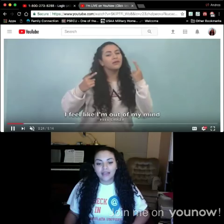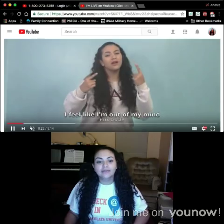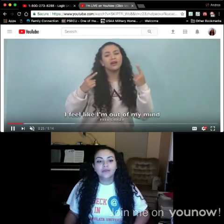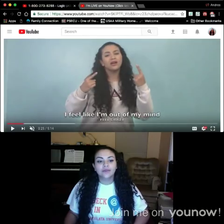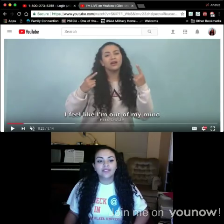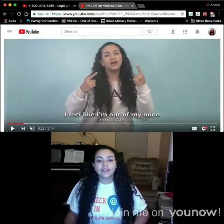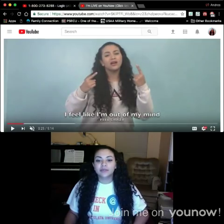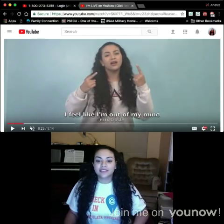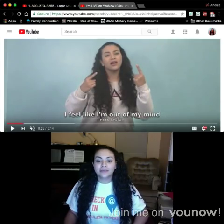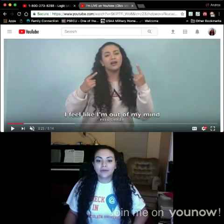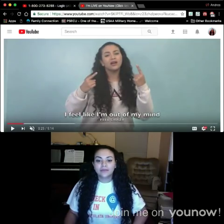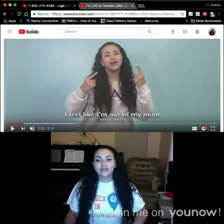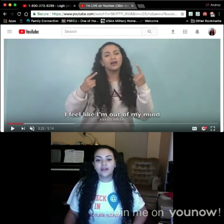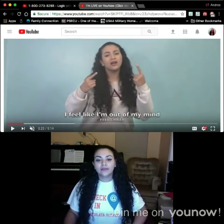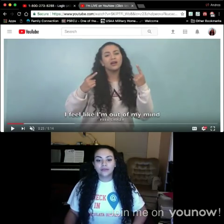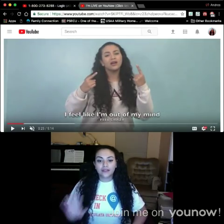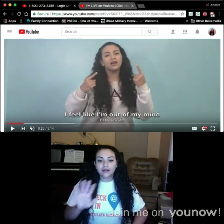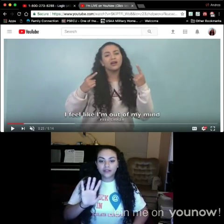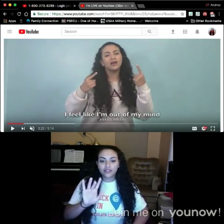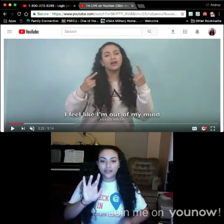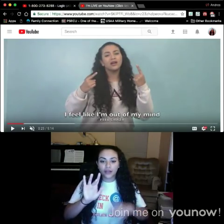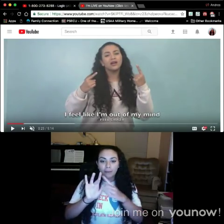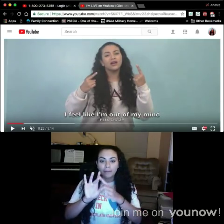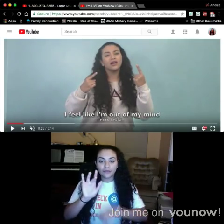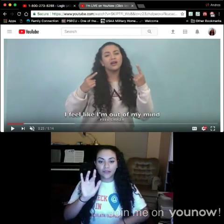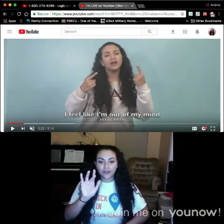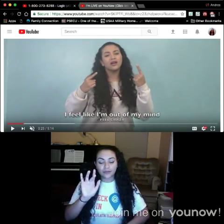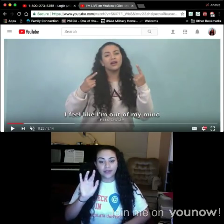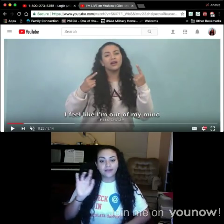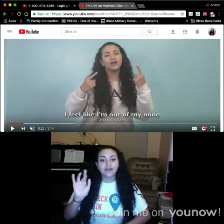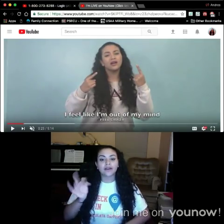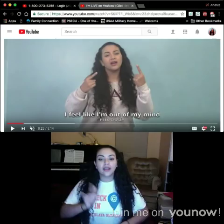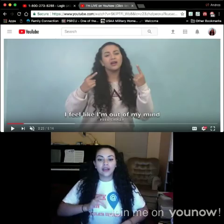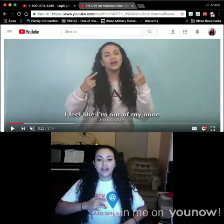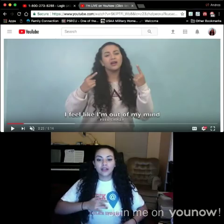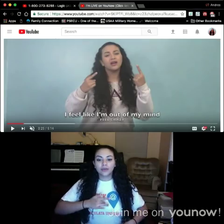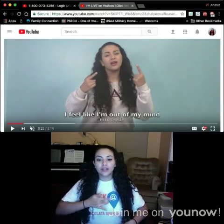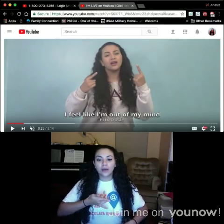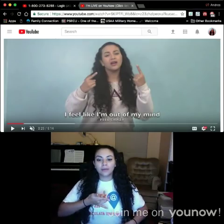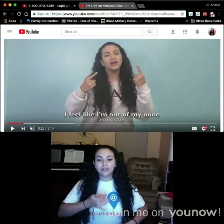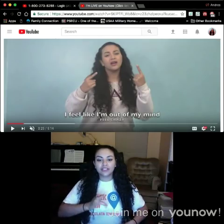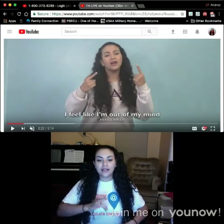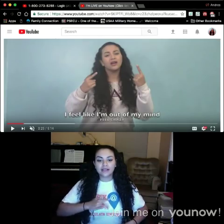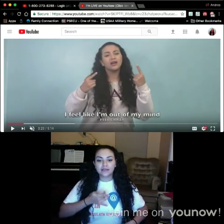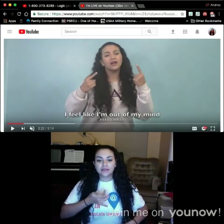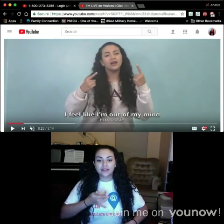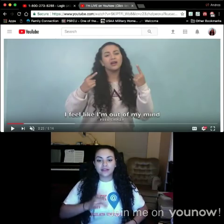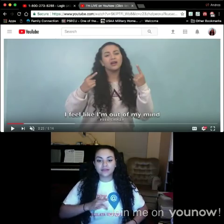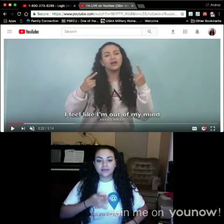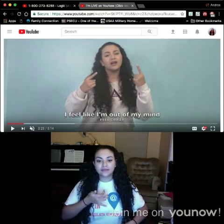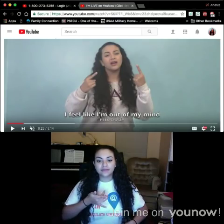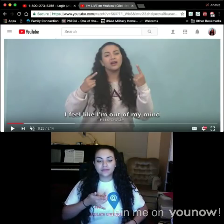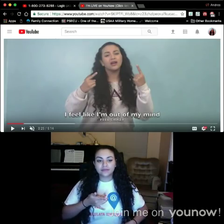Okay, cool. This part's pretty simple. For feel, you take your middle finger, your feeling finger, and you put it up your chest,